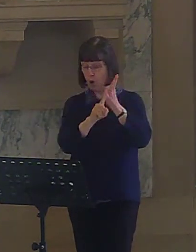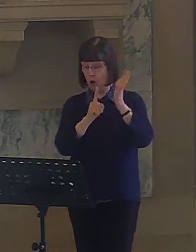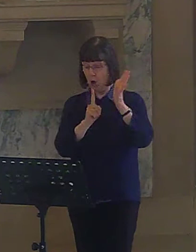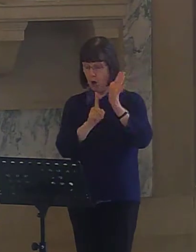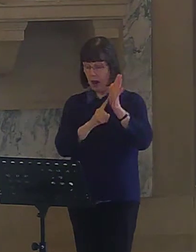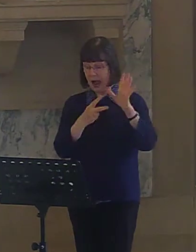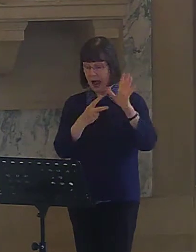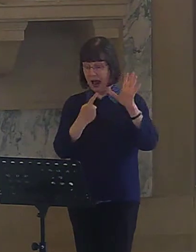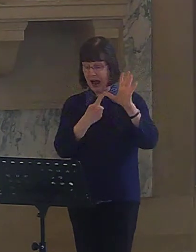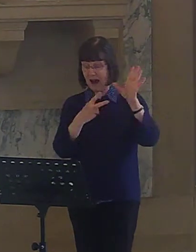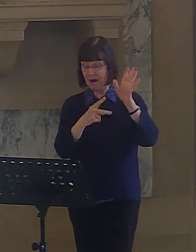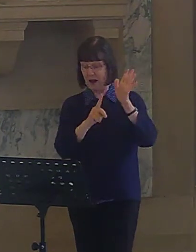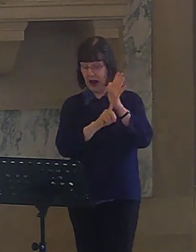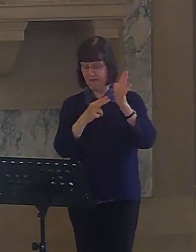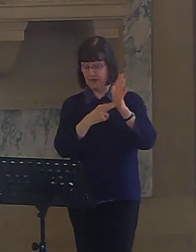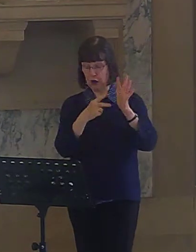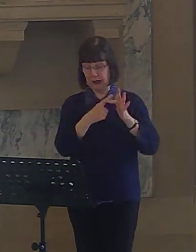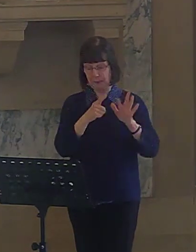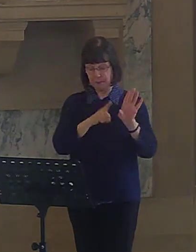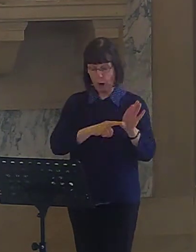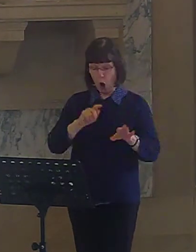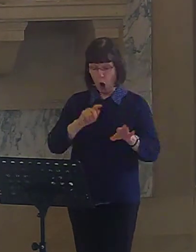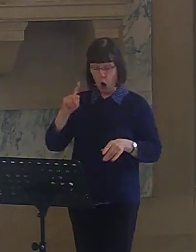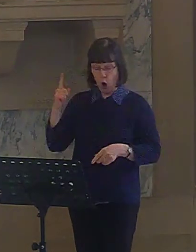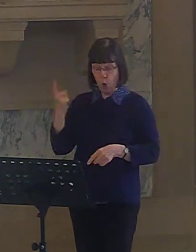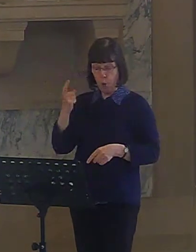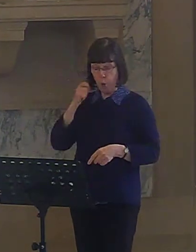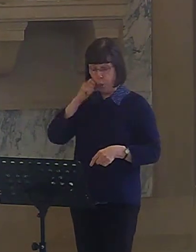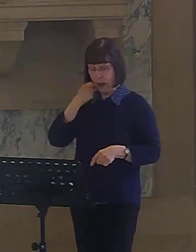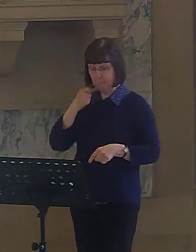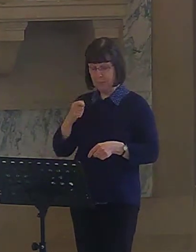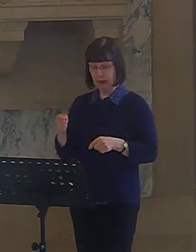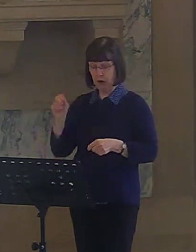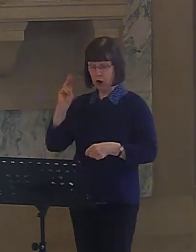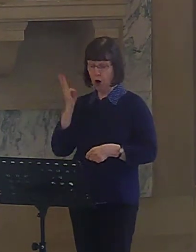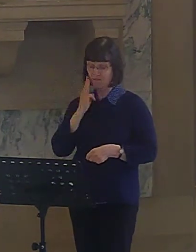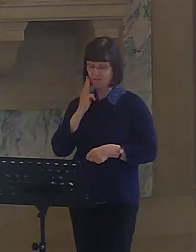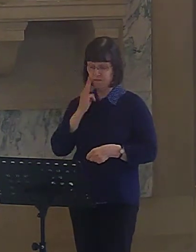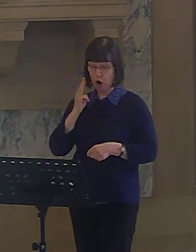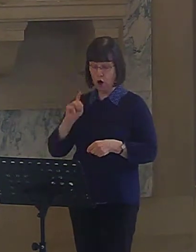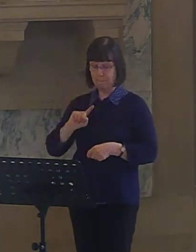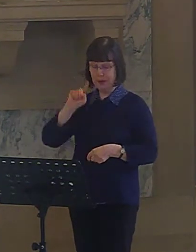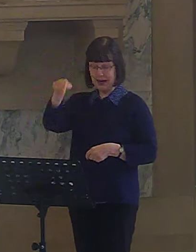Alves, who will be confirmed next week.